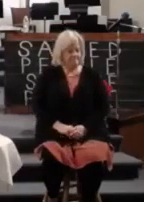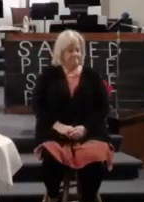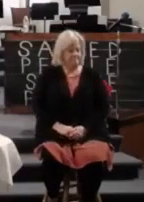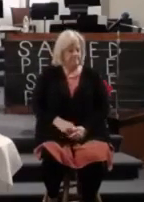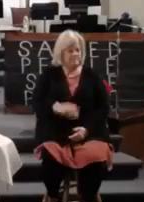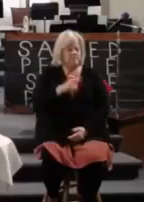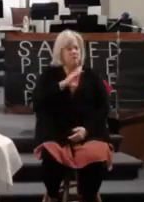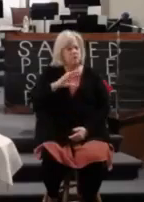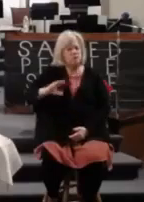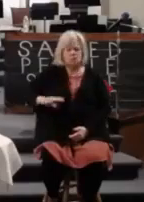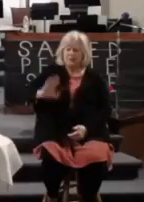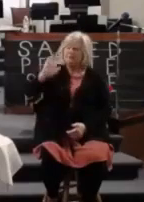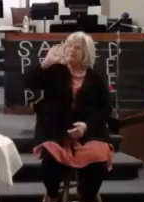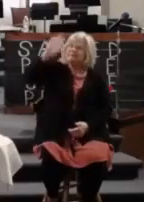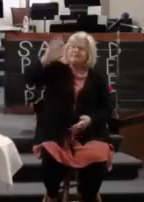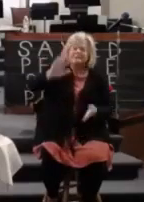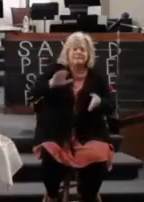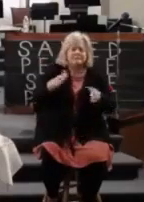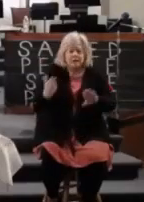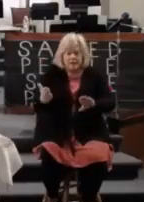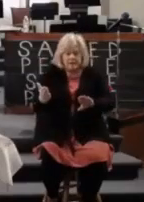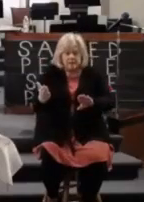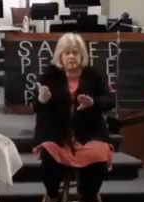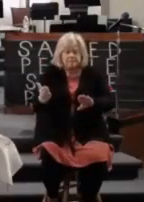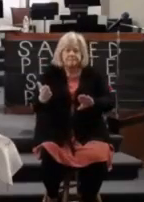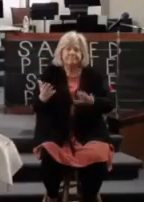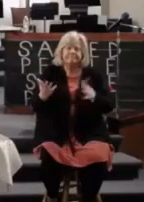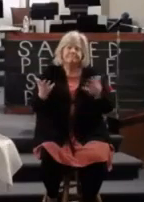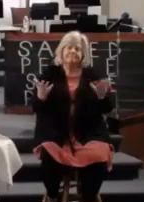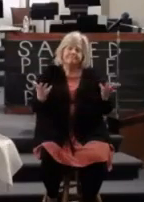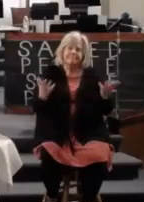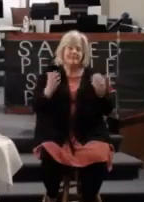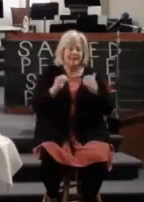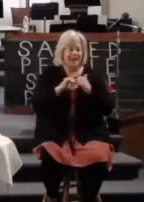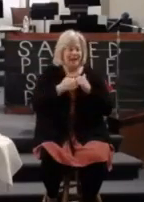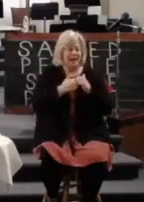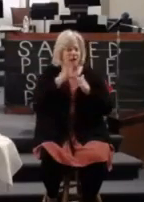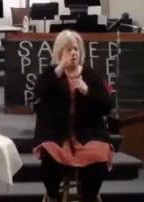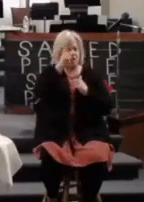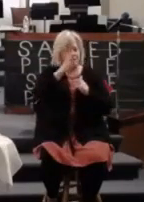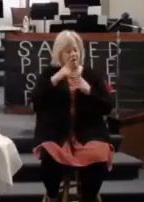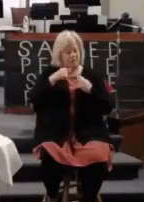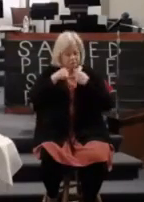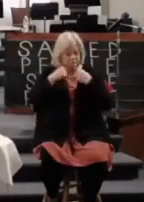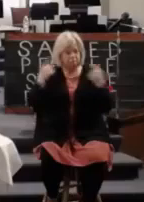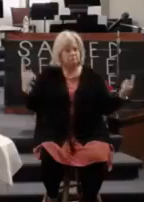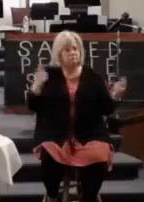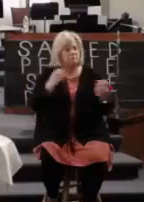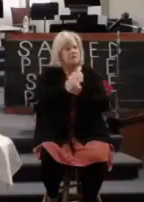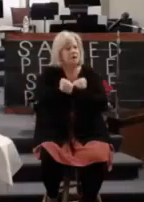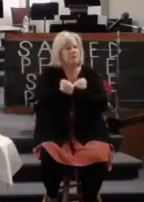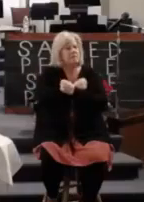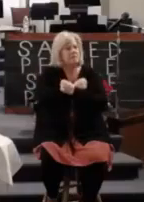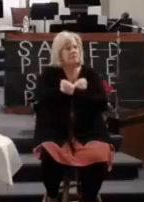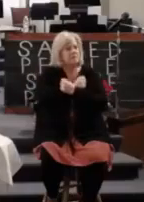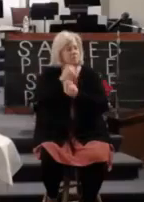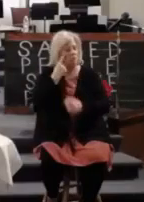Christ's death was the means by which God proclaimed his love for us.